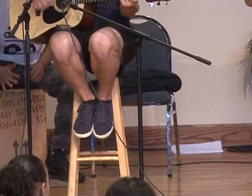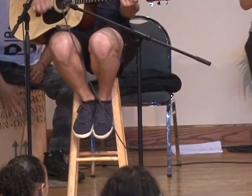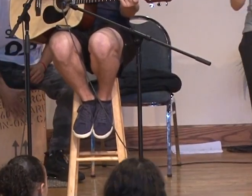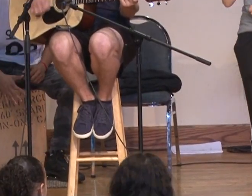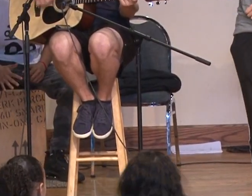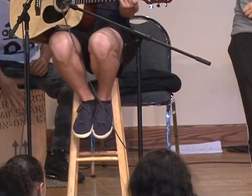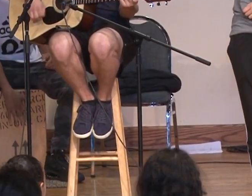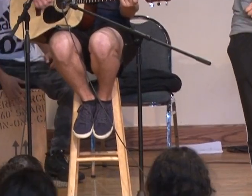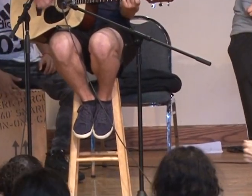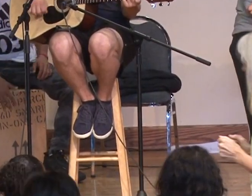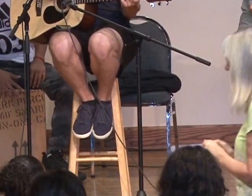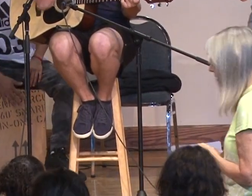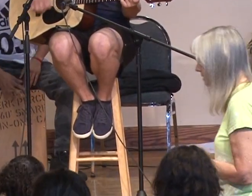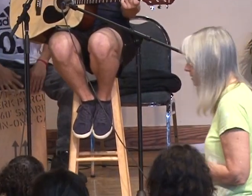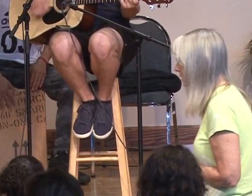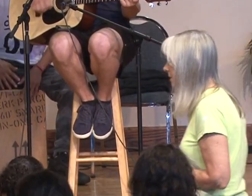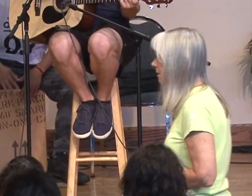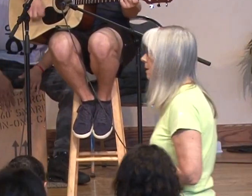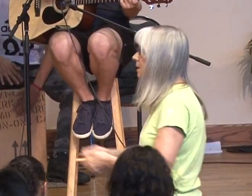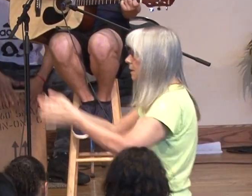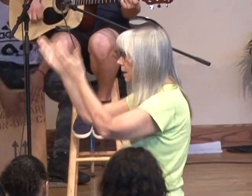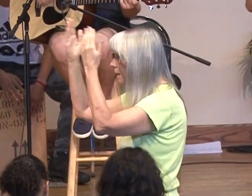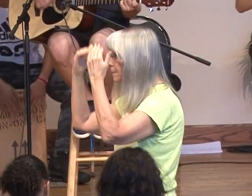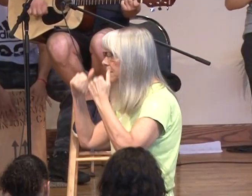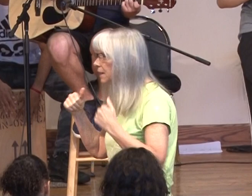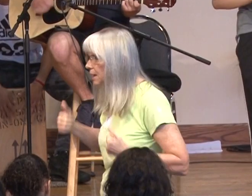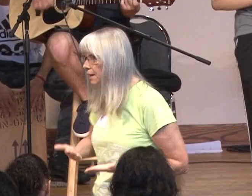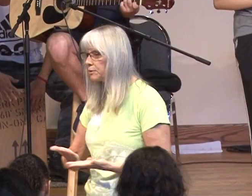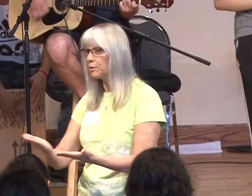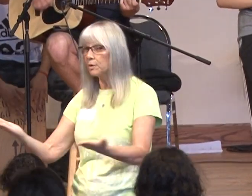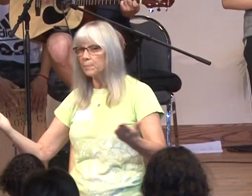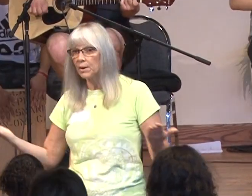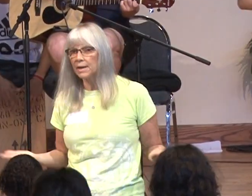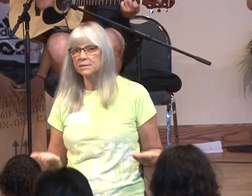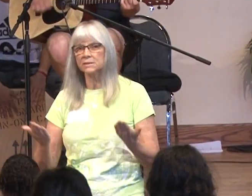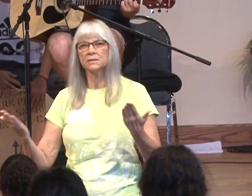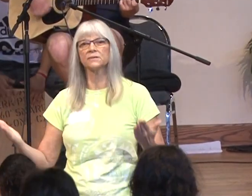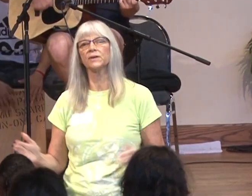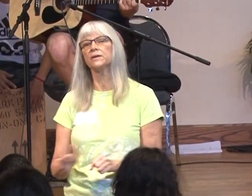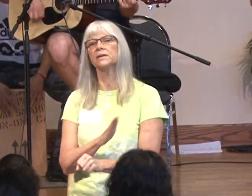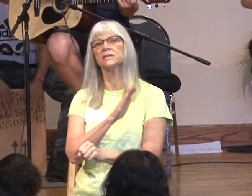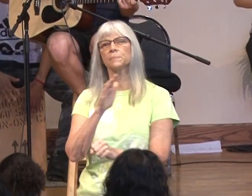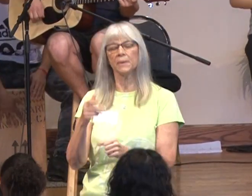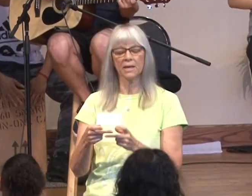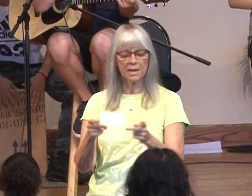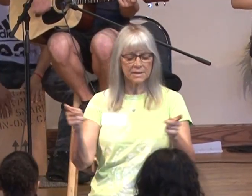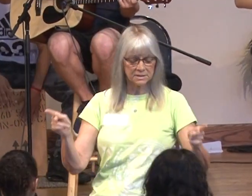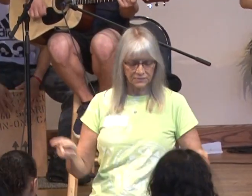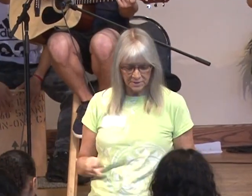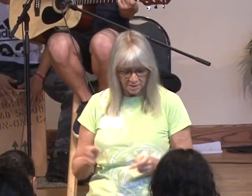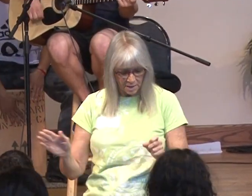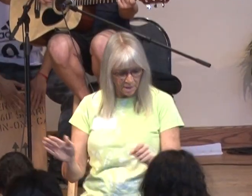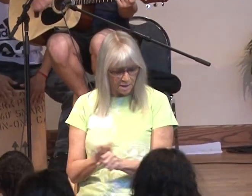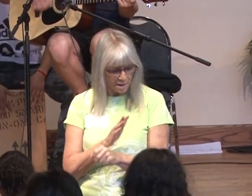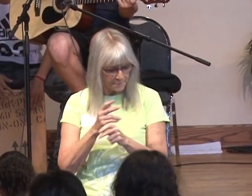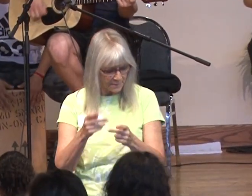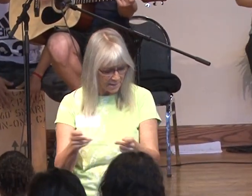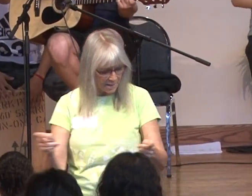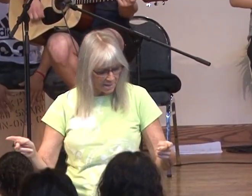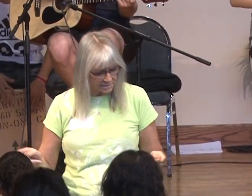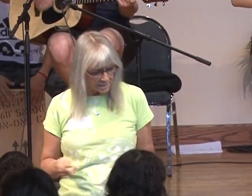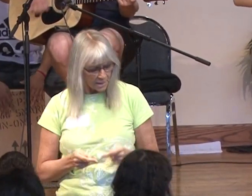this place. Come and let your presence fill our praise, fill